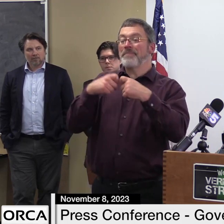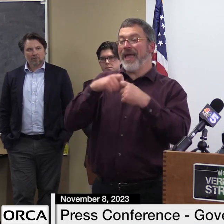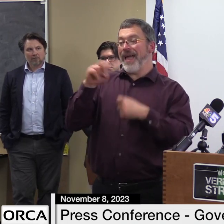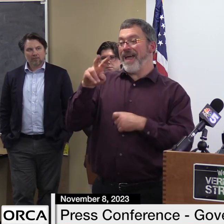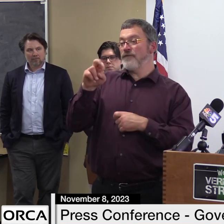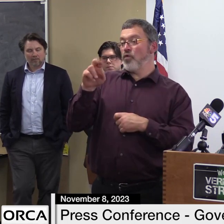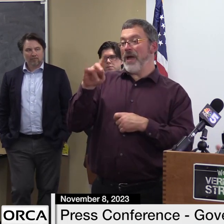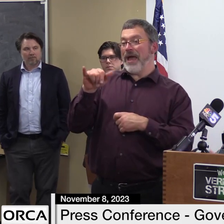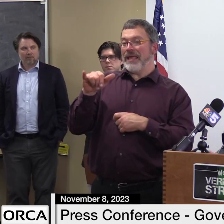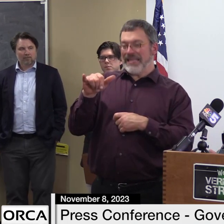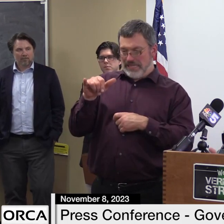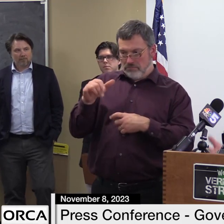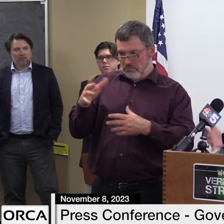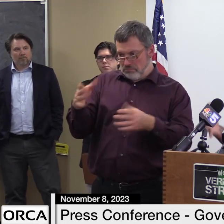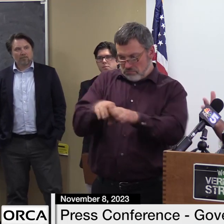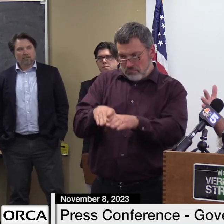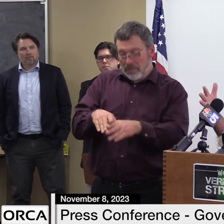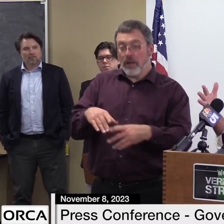manufacturing